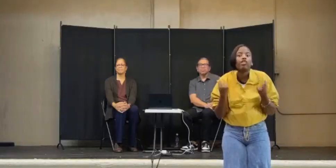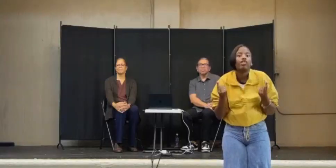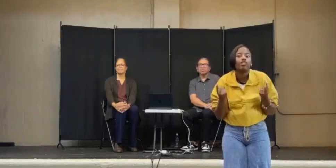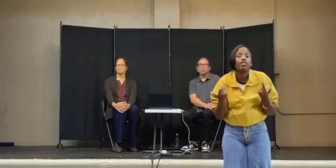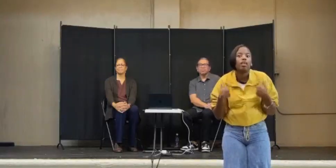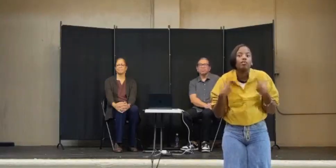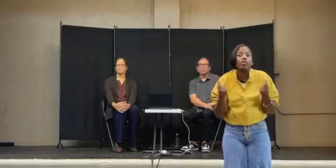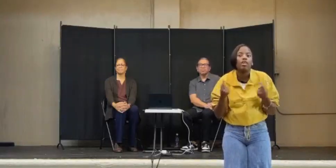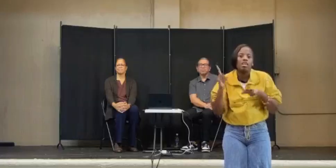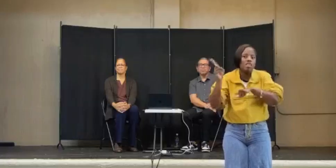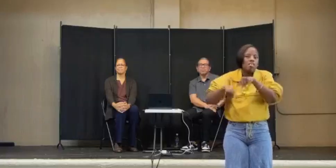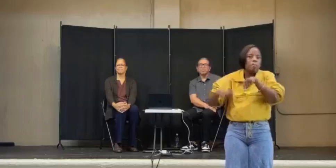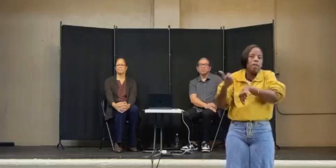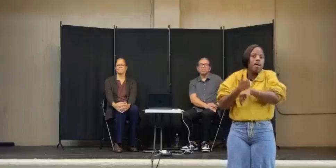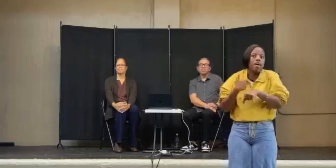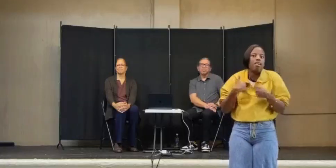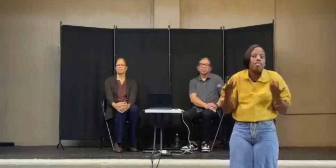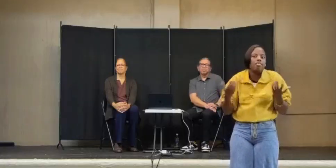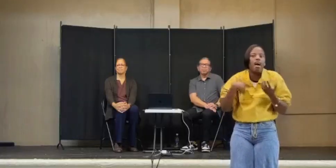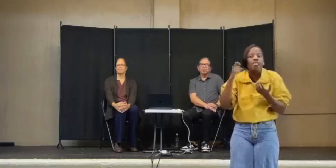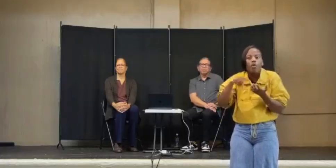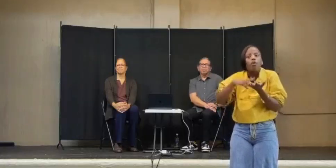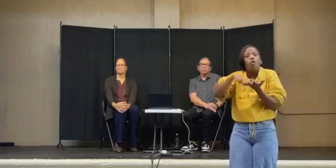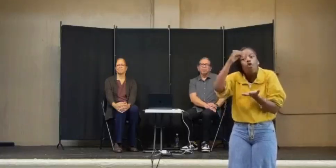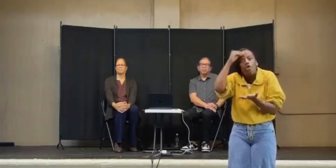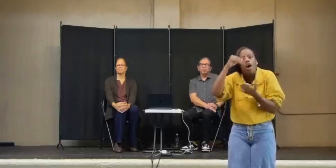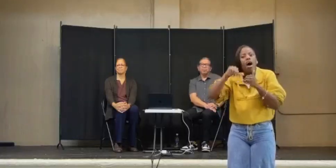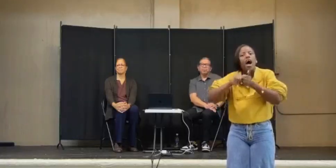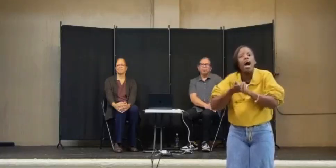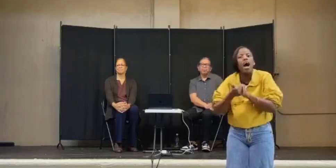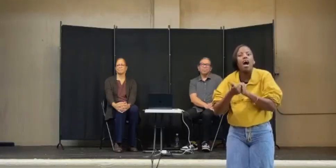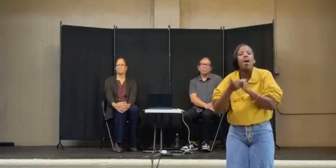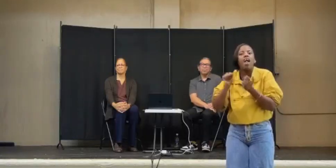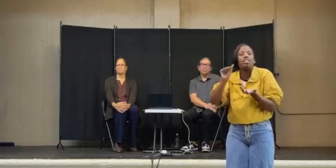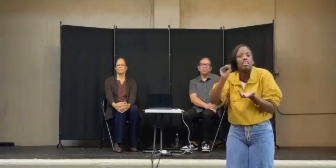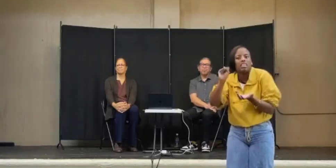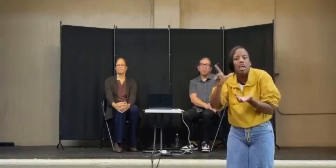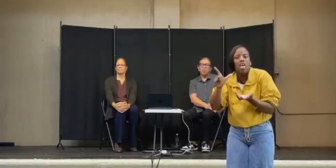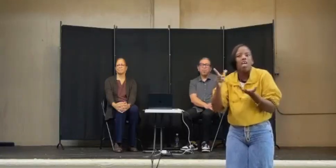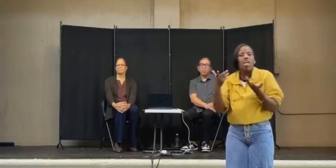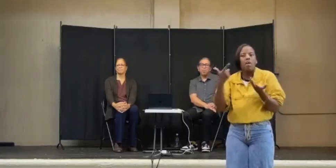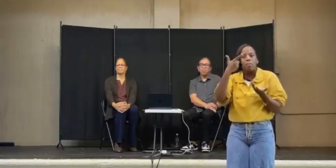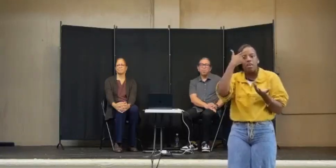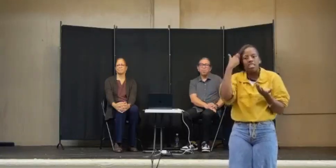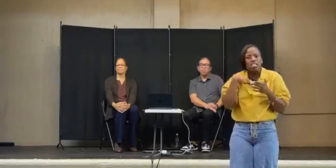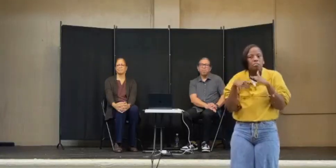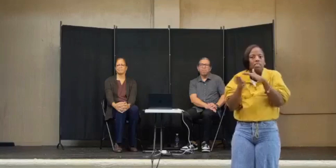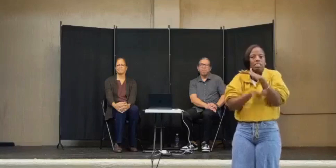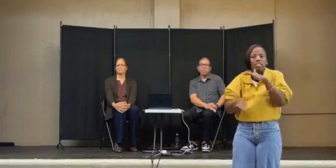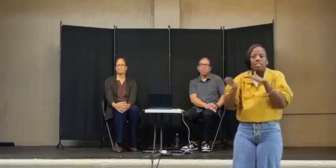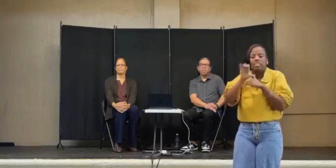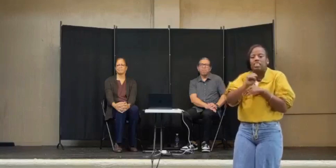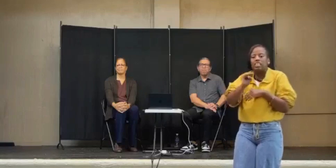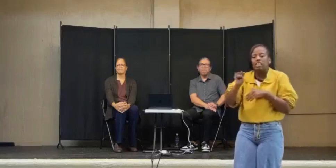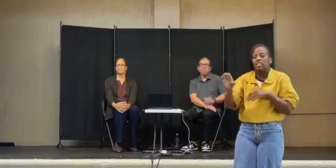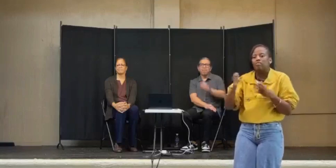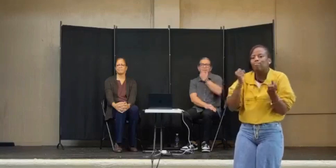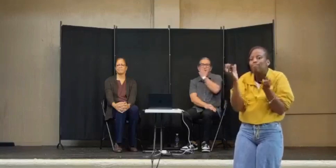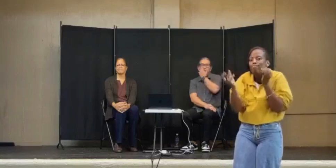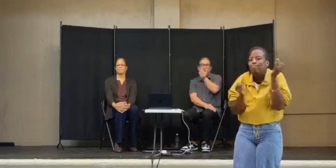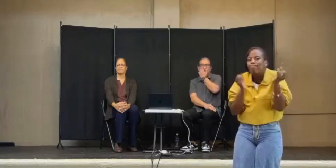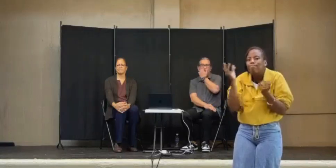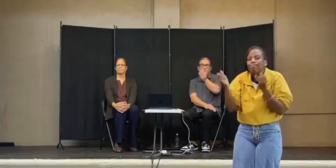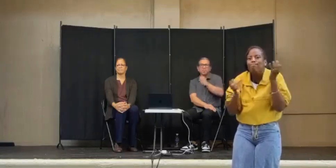So I'm, like, at this point, I'm like, you know, what do? I can't really blame myself. I need to learn ASL to be